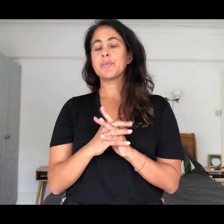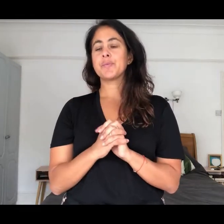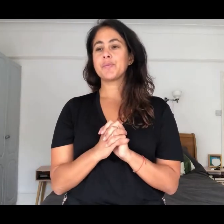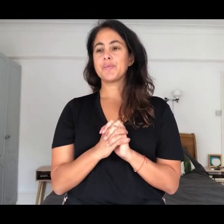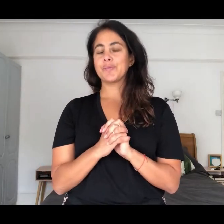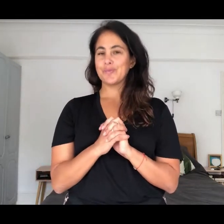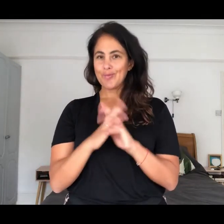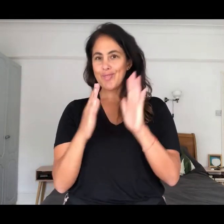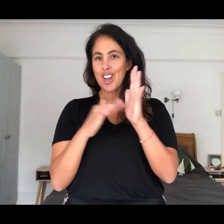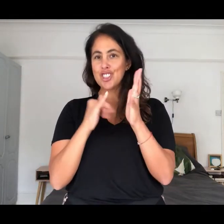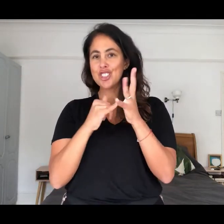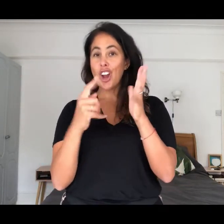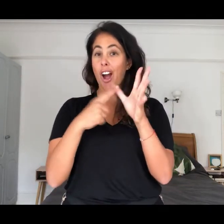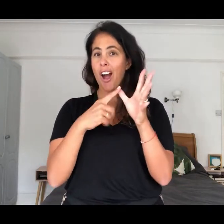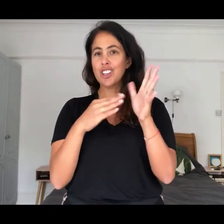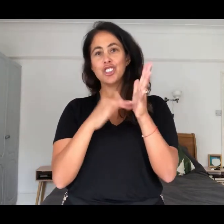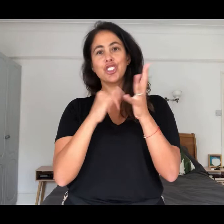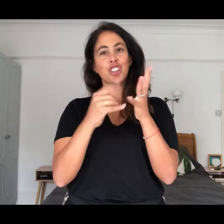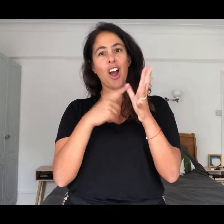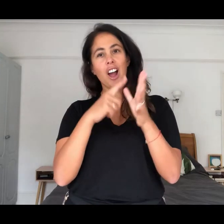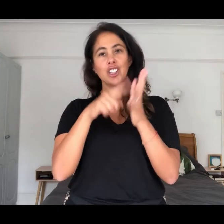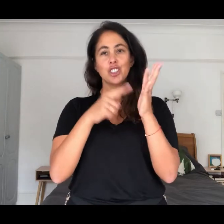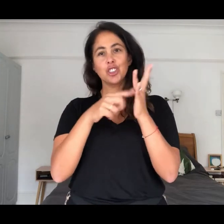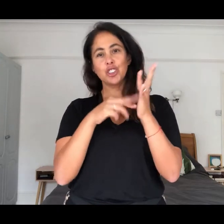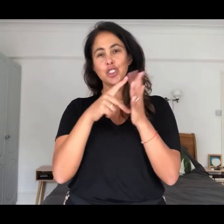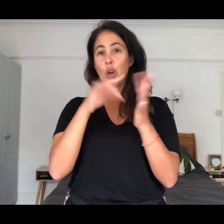Zsa Zsa Jones, that's who.